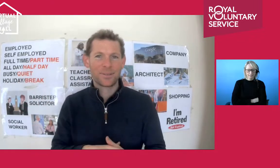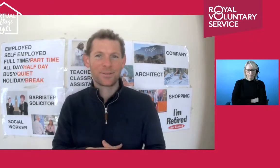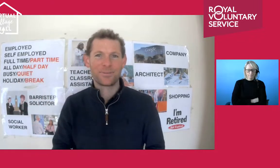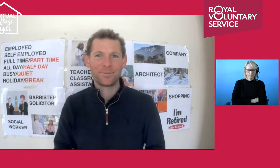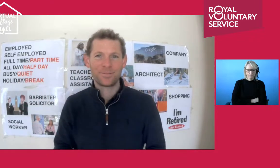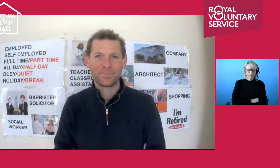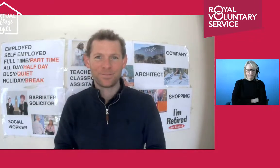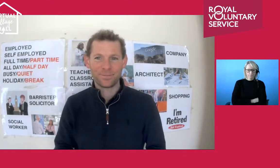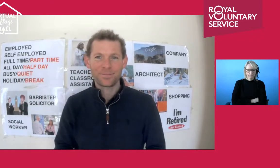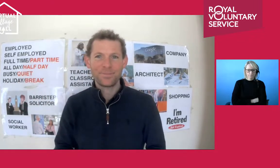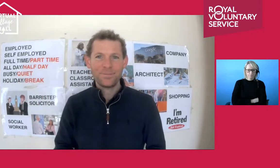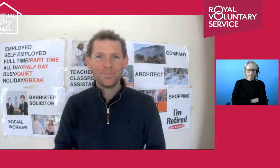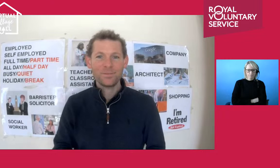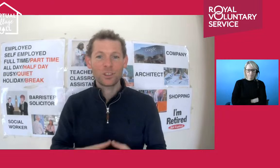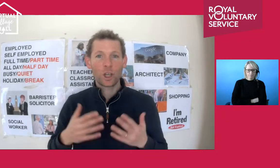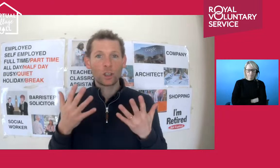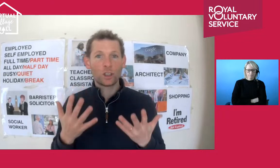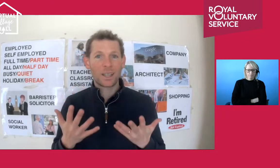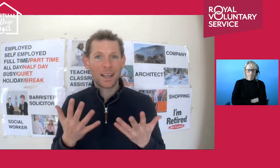icy.